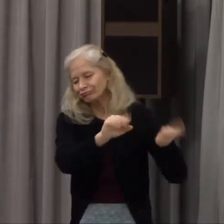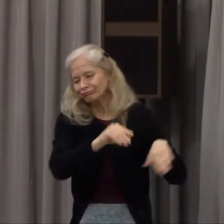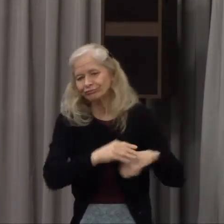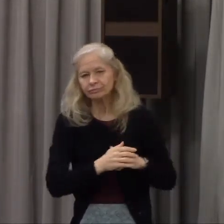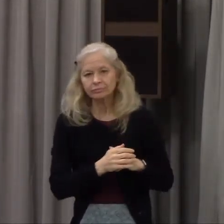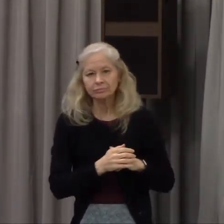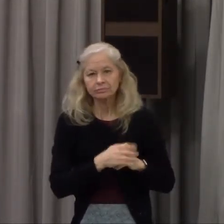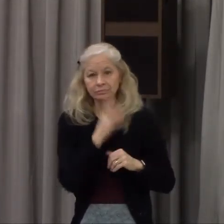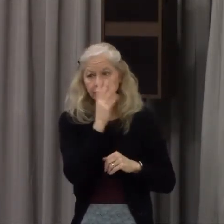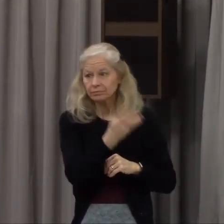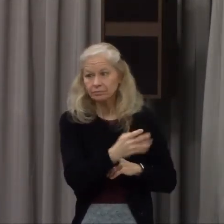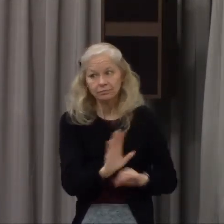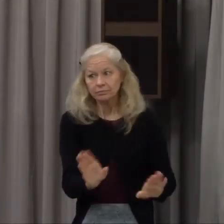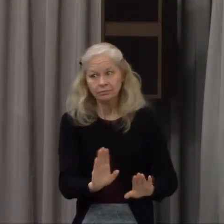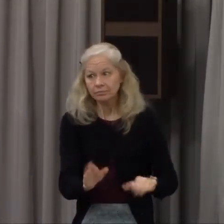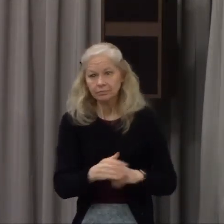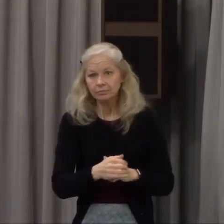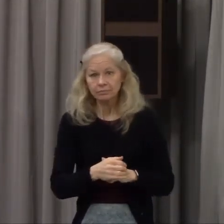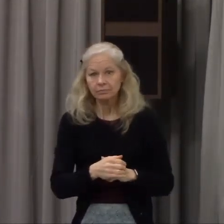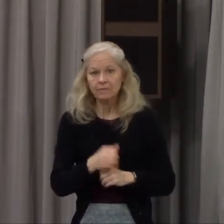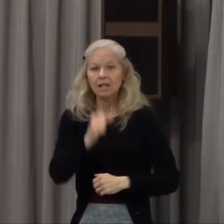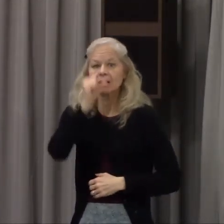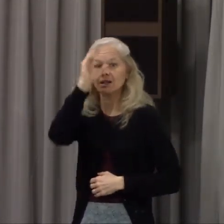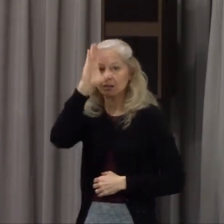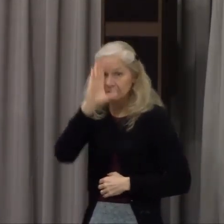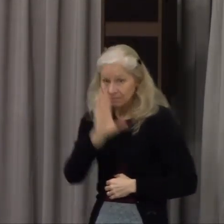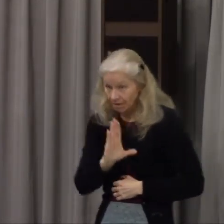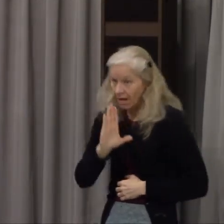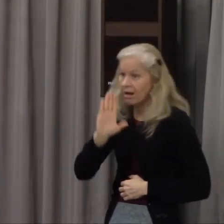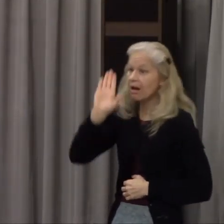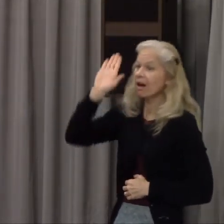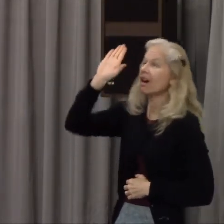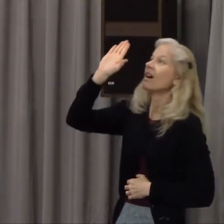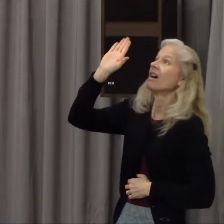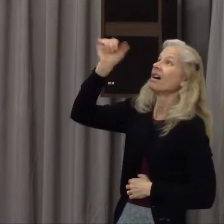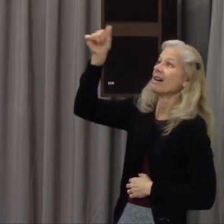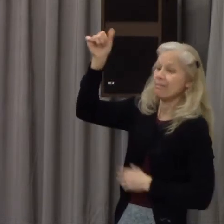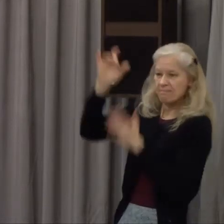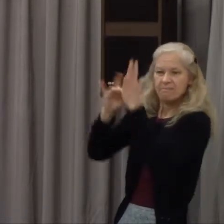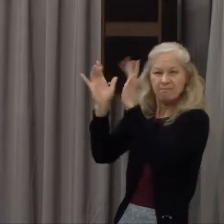And there is judgment. The gospel message comes at the same time with